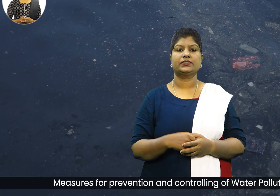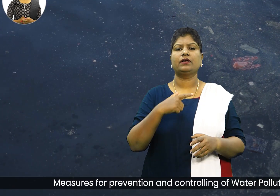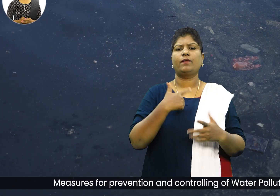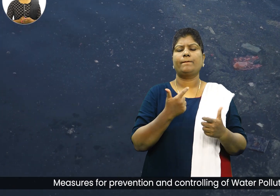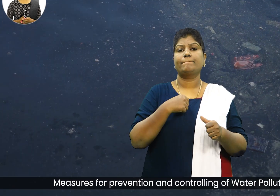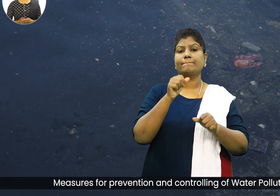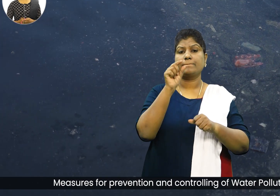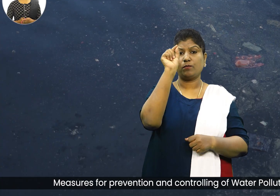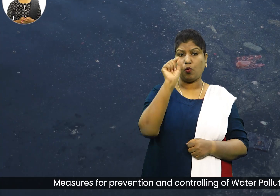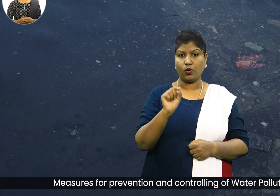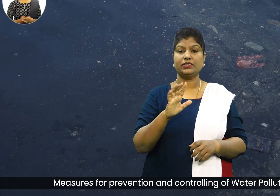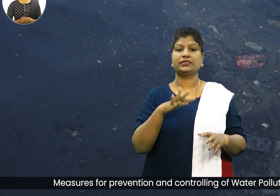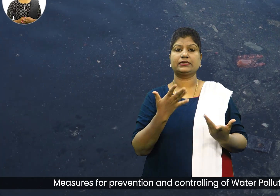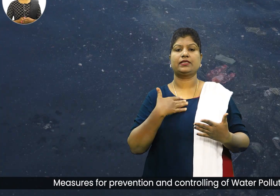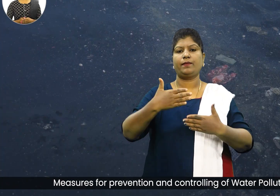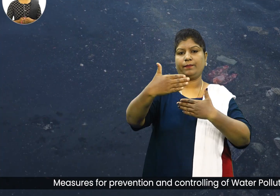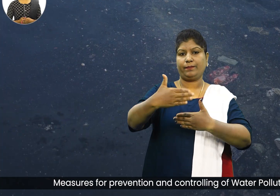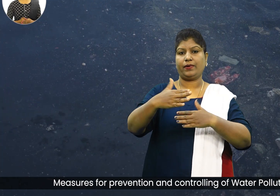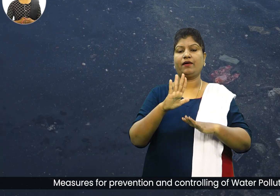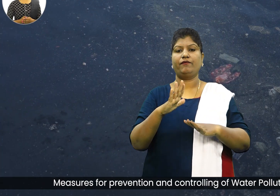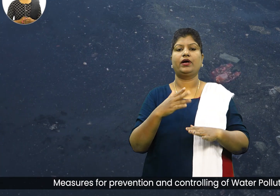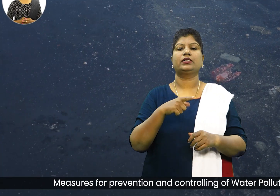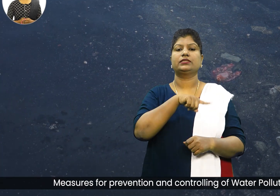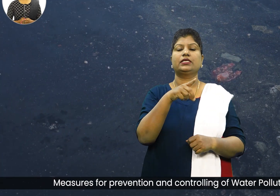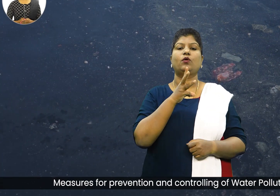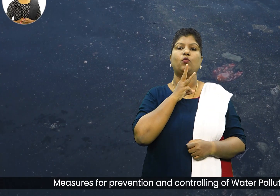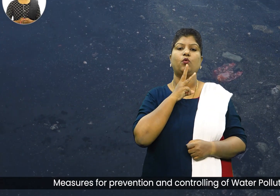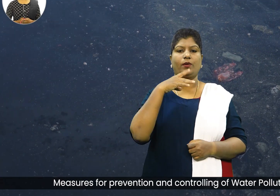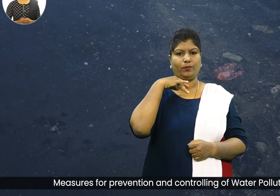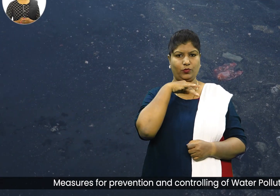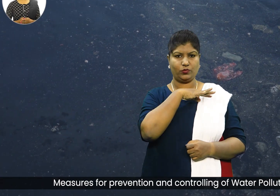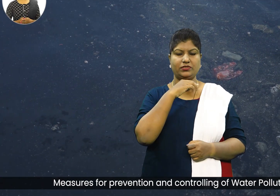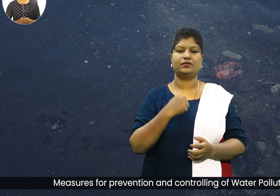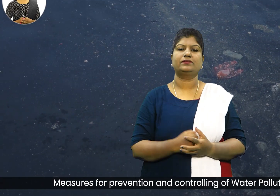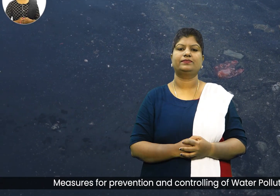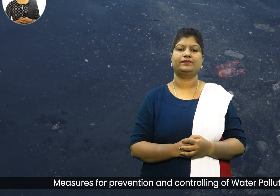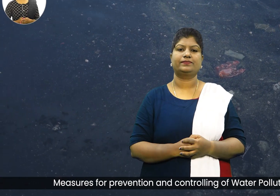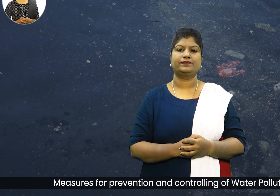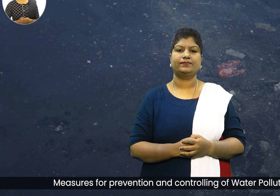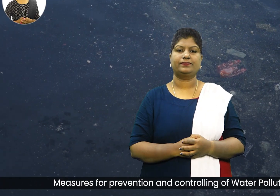measures for prevention and controlling of water pollution.